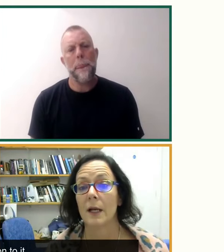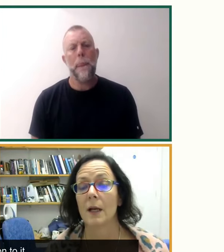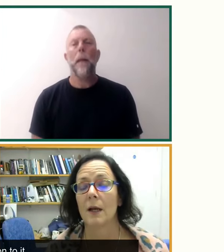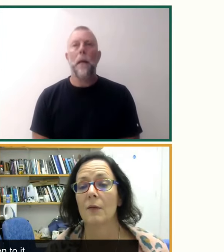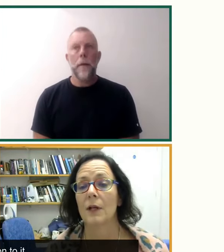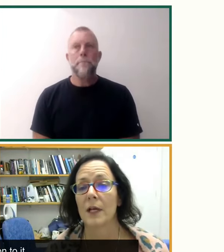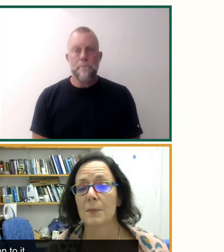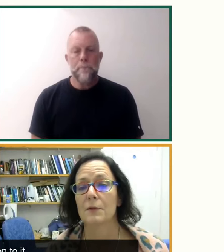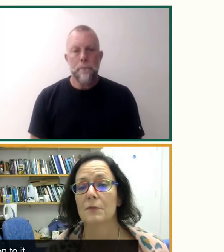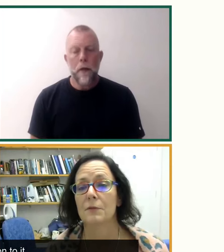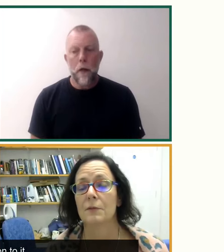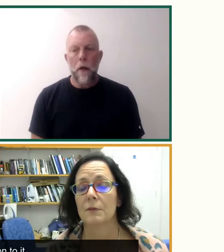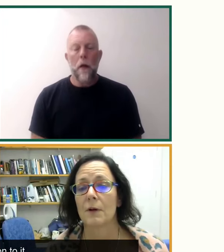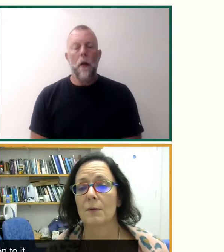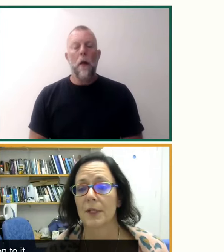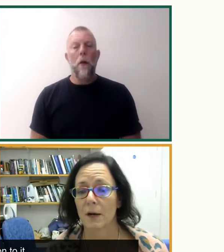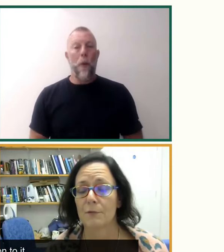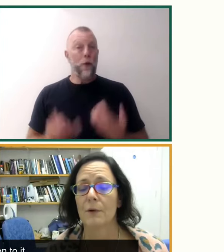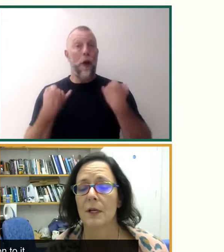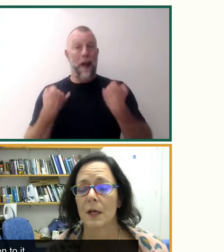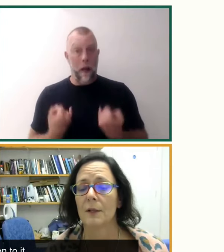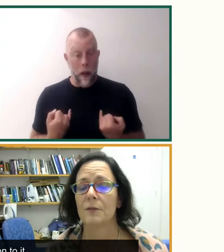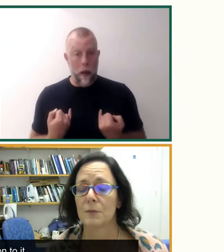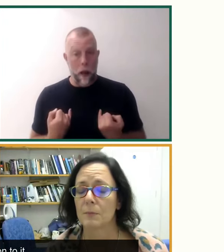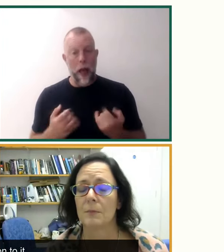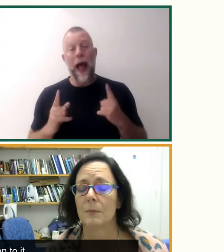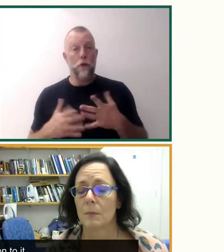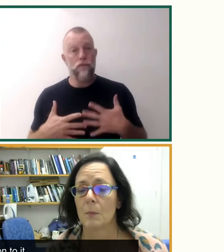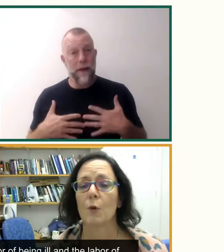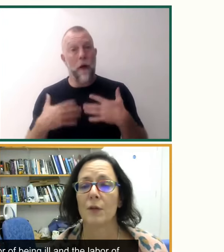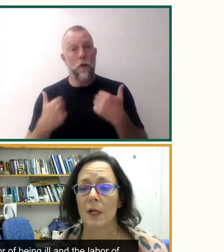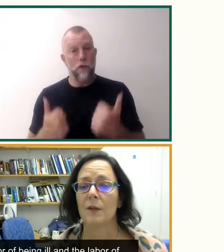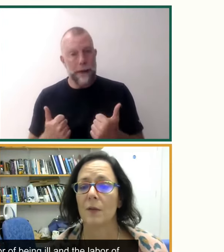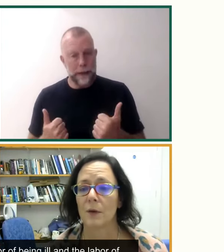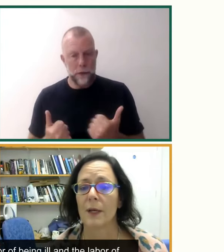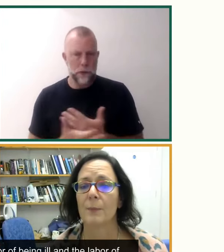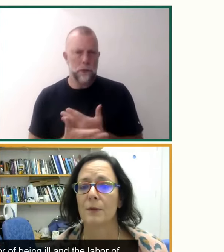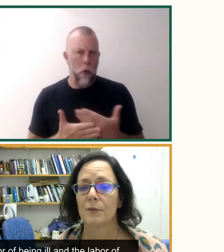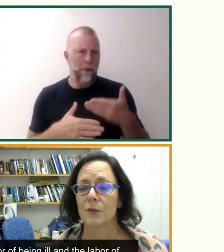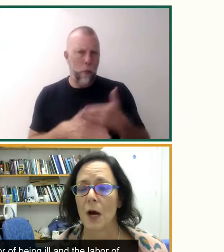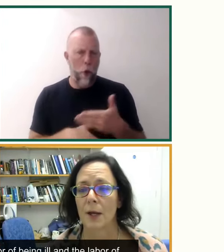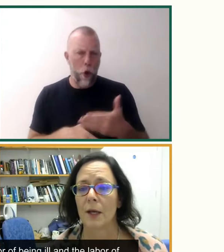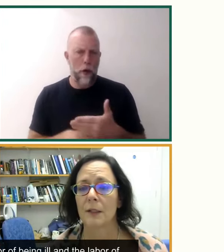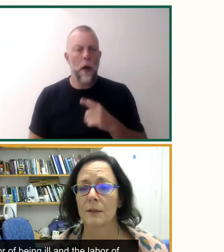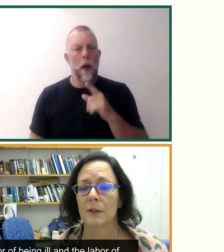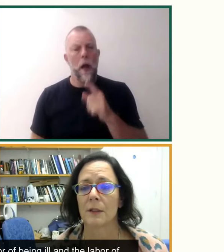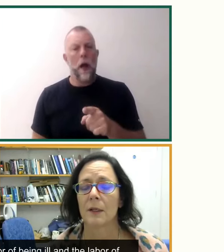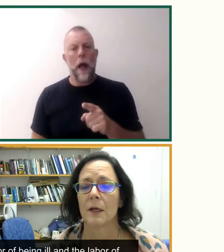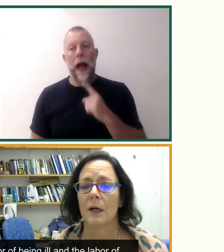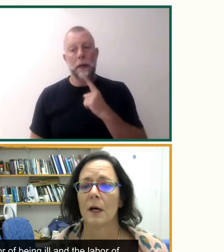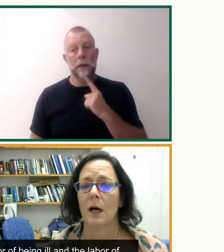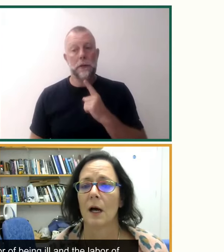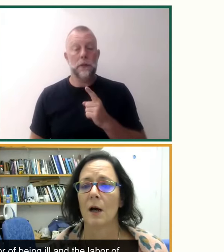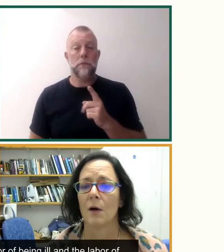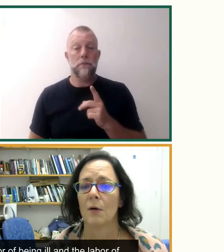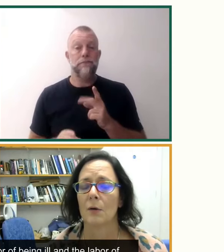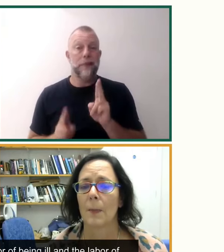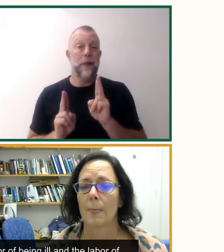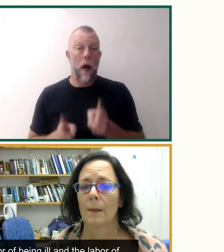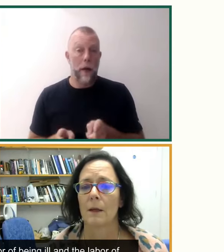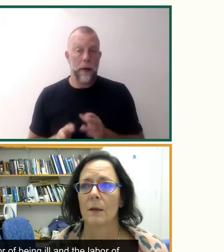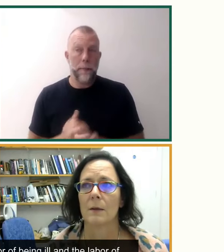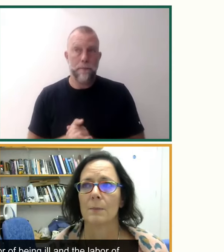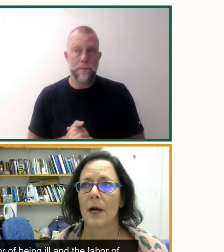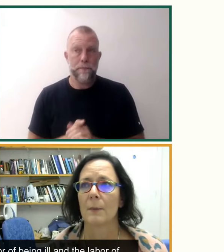being ill and the labour of recovery, and more than anything, the labour of dying,